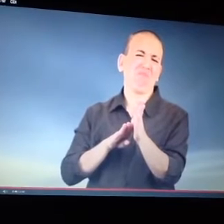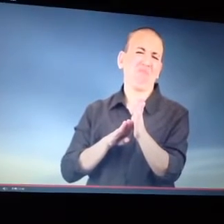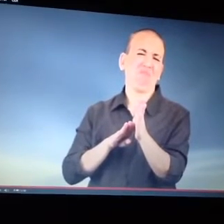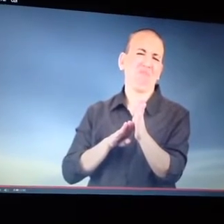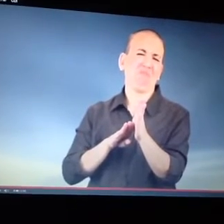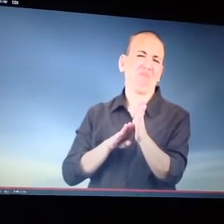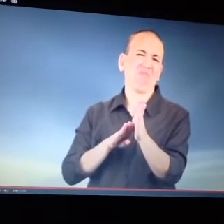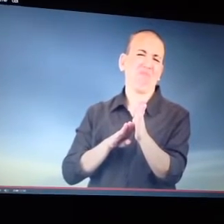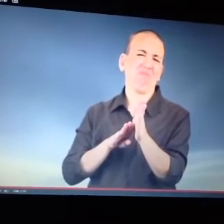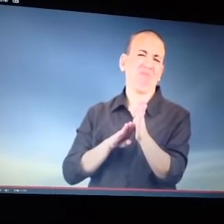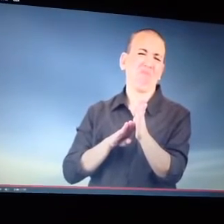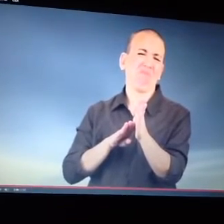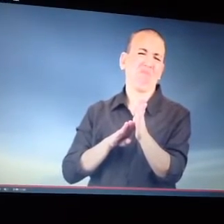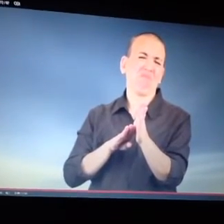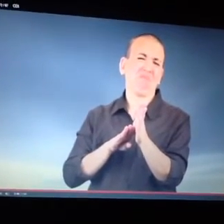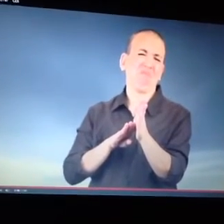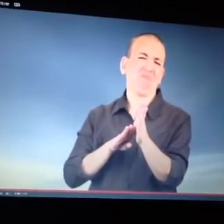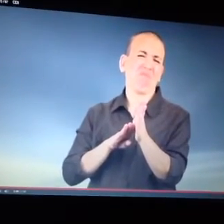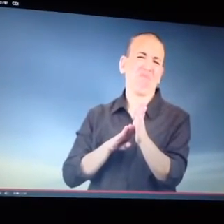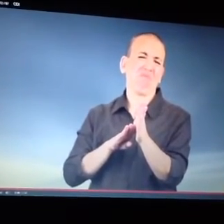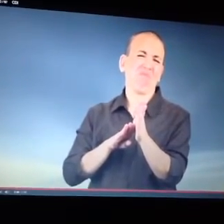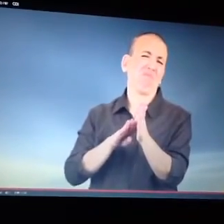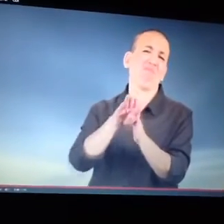rich experience, the development.